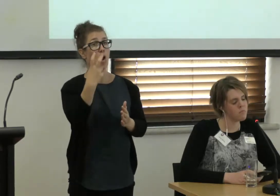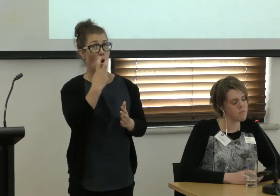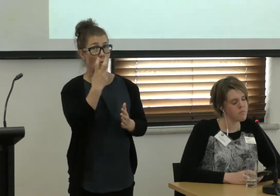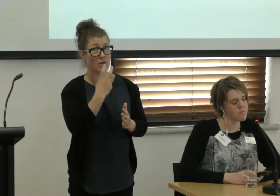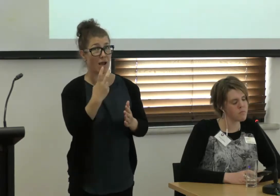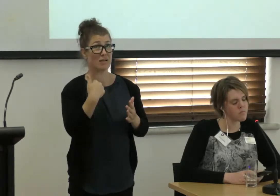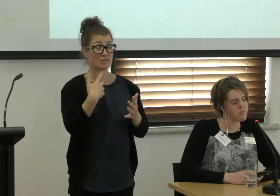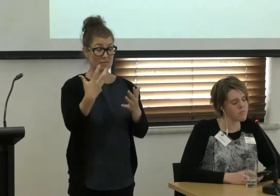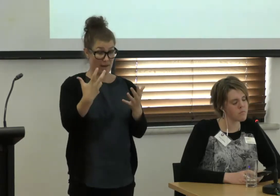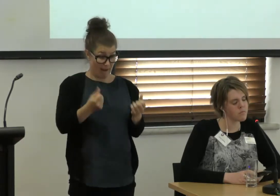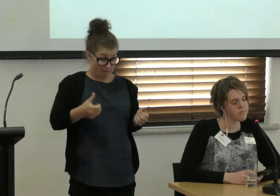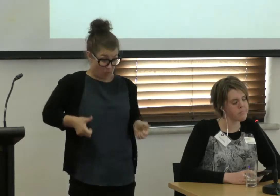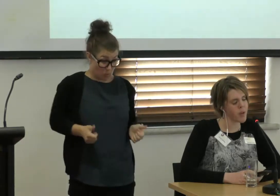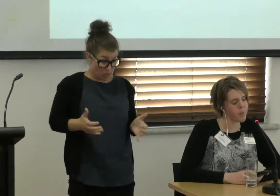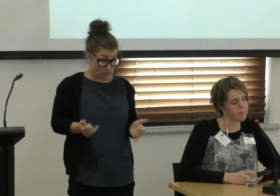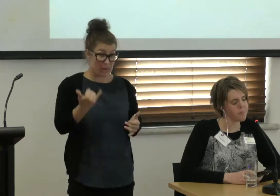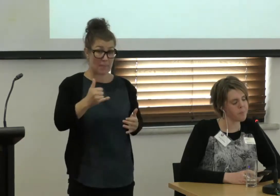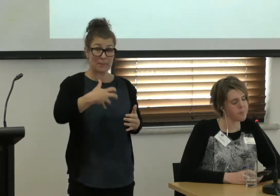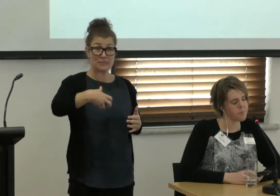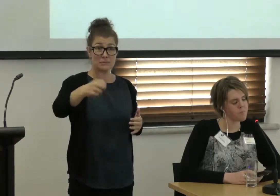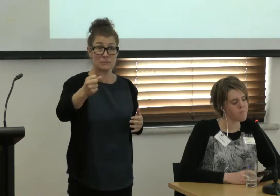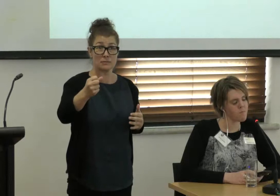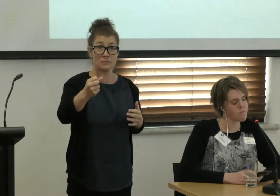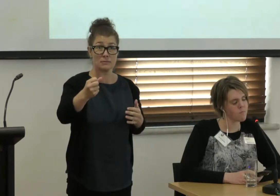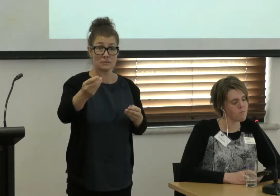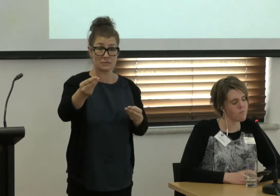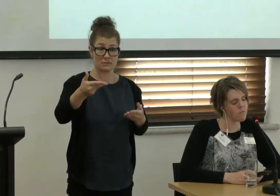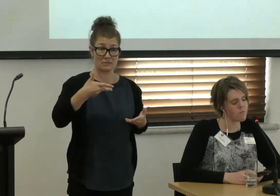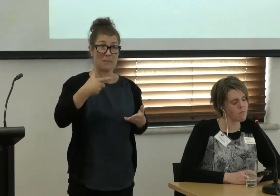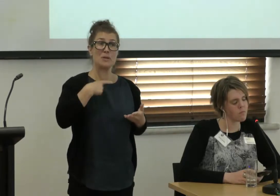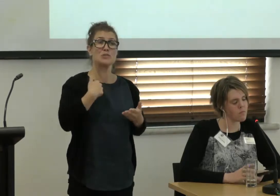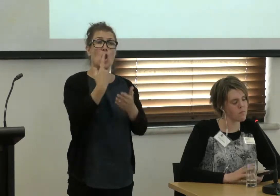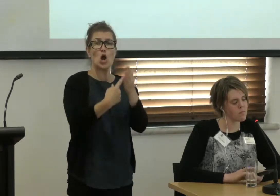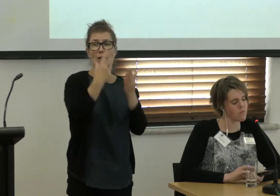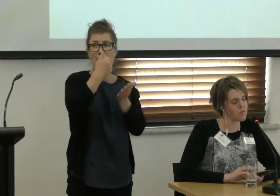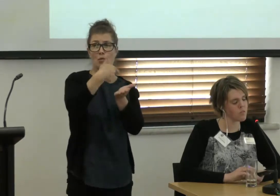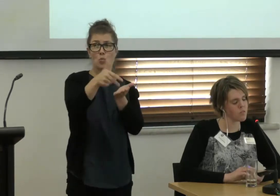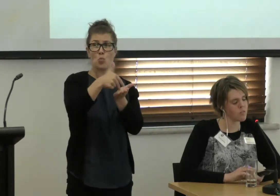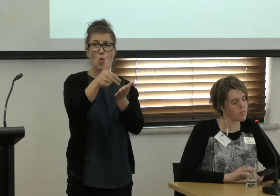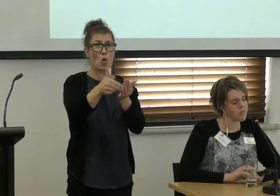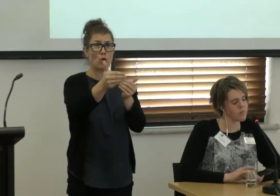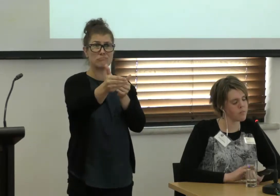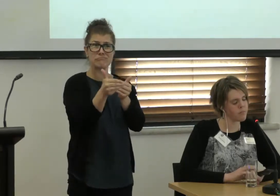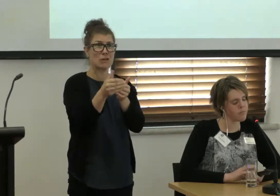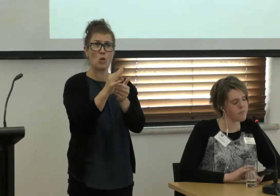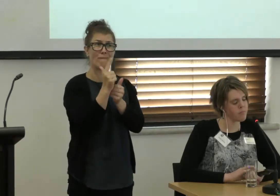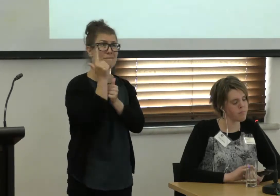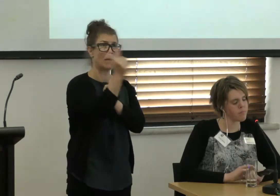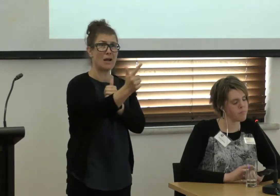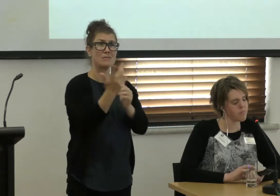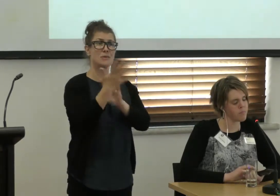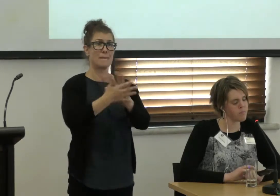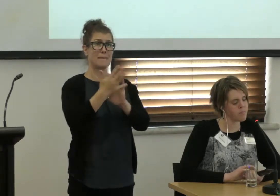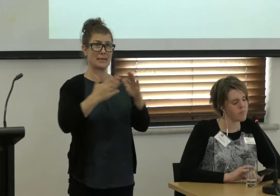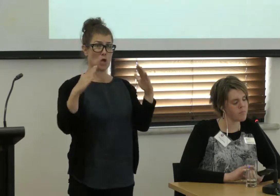in taken away from me. And because I can only walk short distances, so then I would be stuck at home, and what would